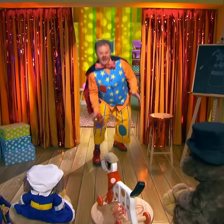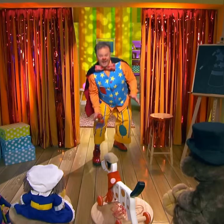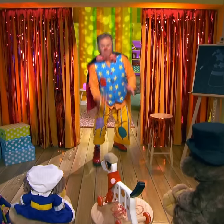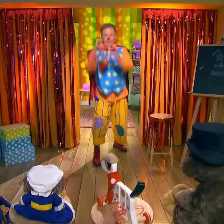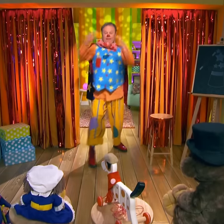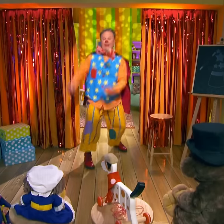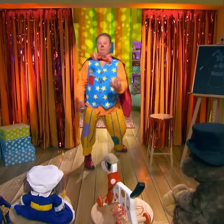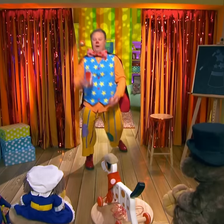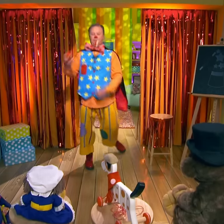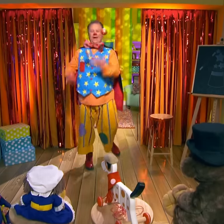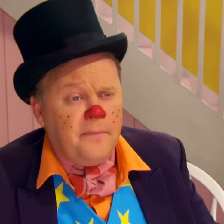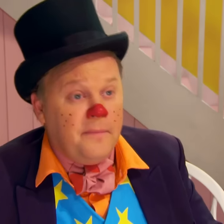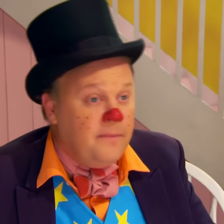Hey, up, up, hey, up.